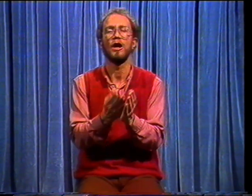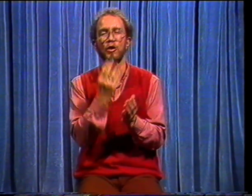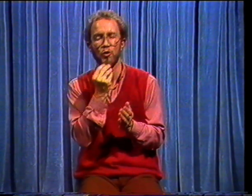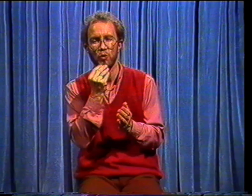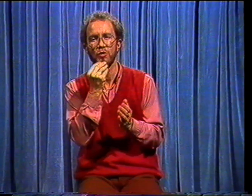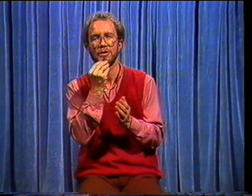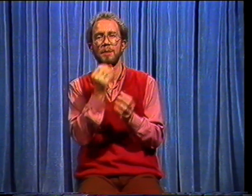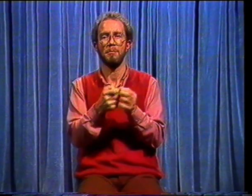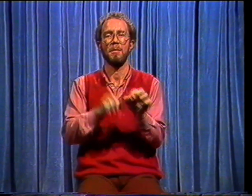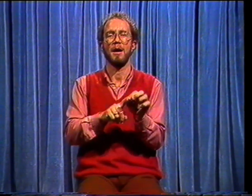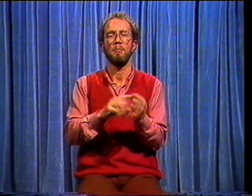are used by Maureen.